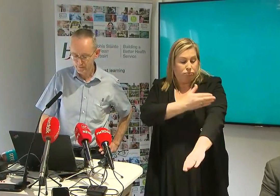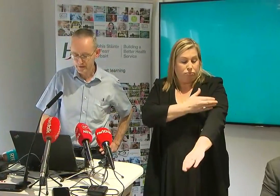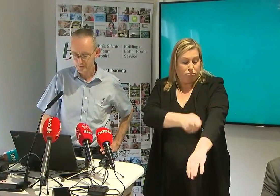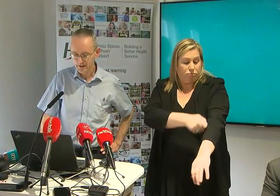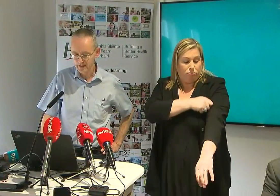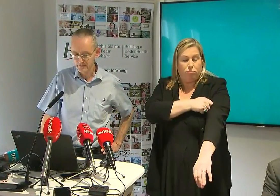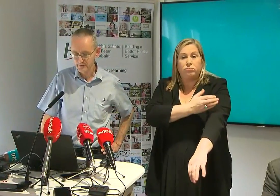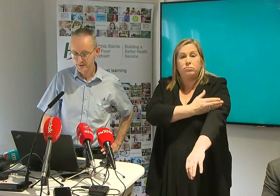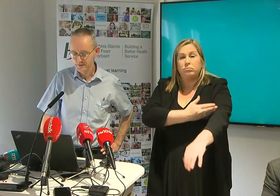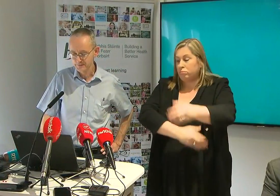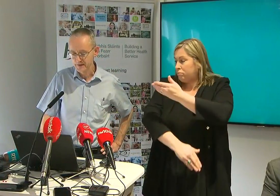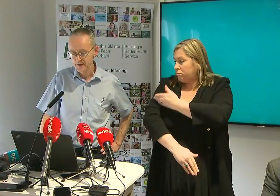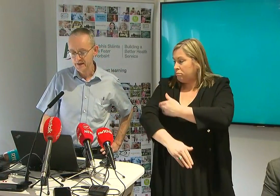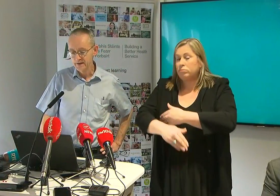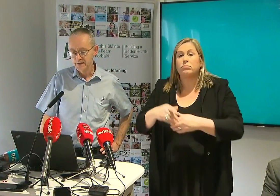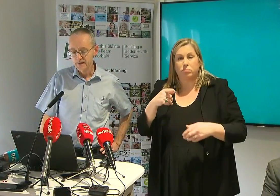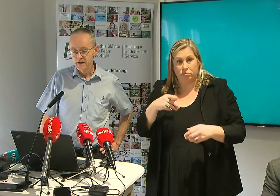the risk of spread of all kinds of infection.